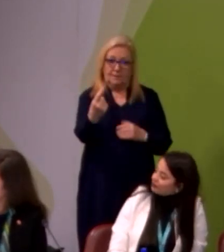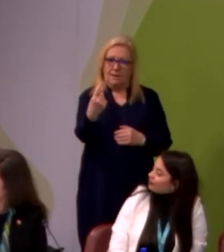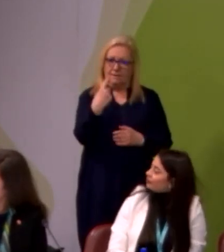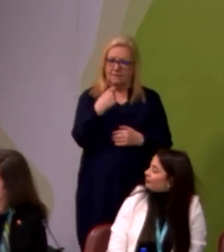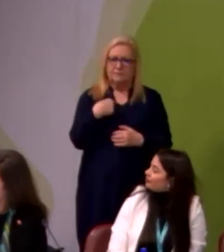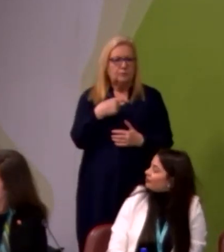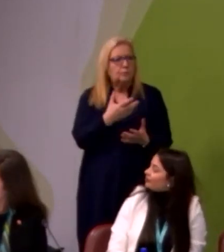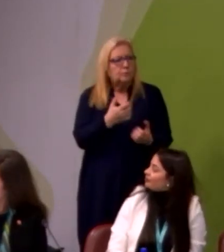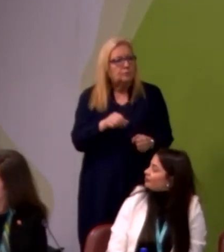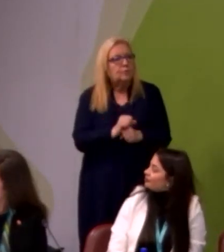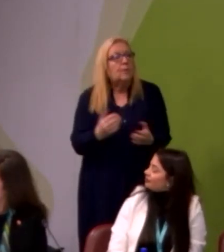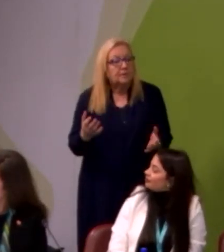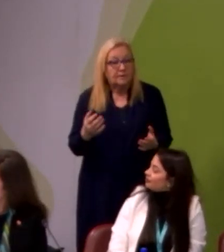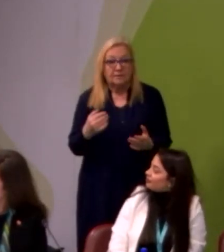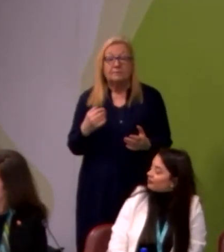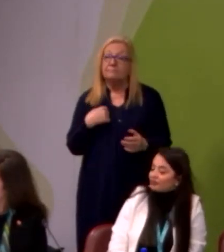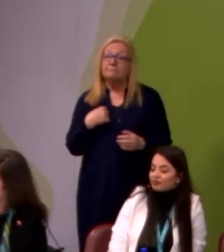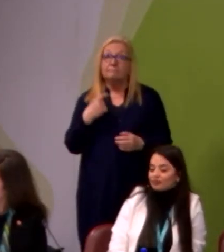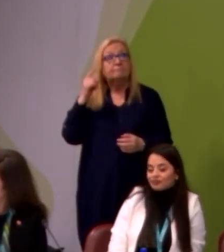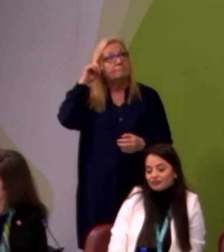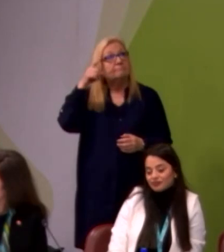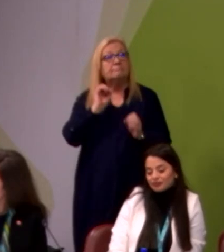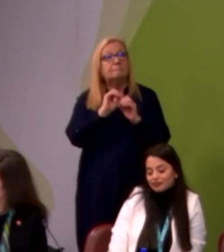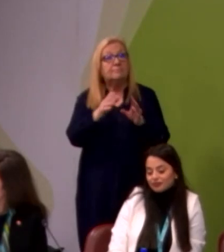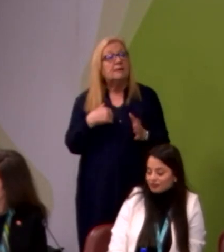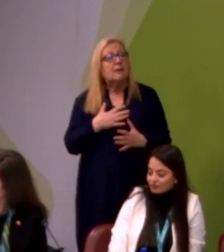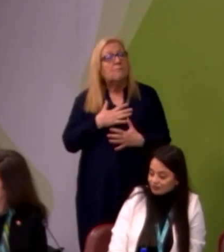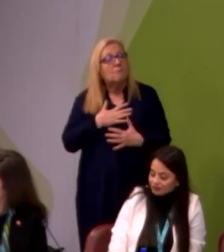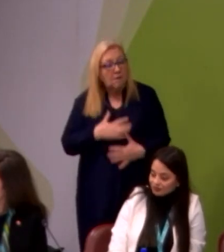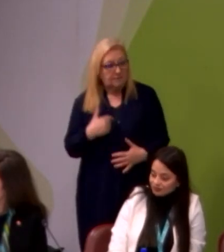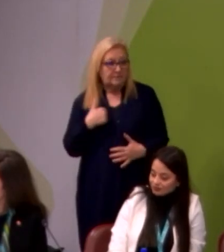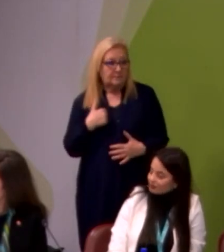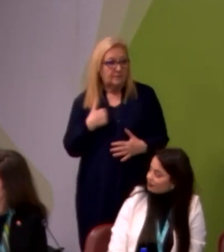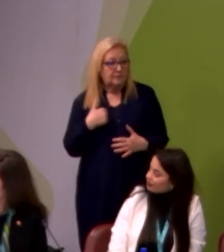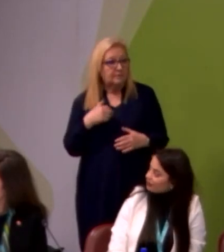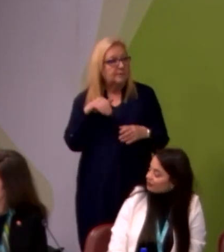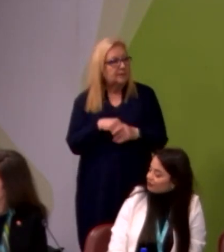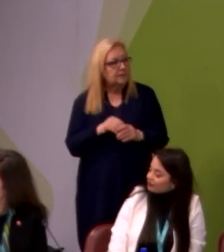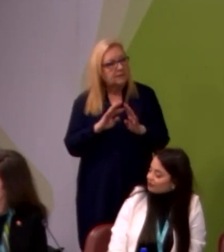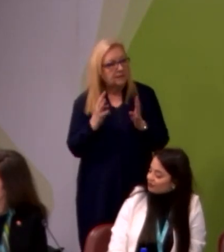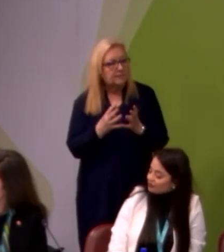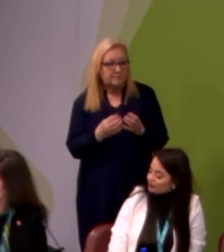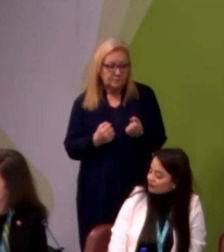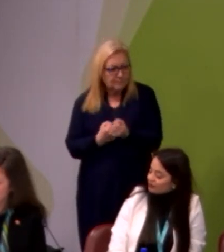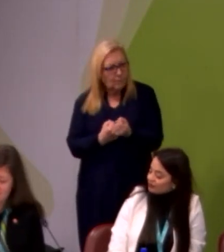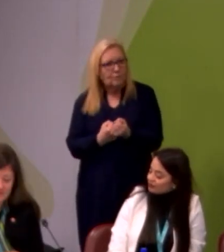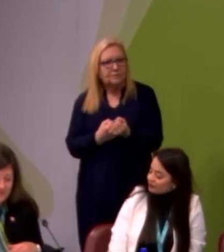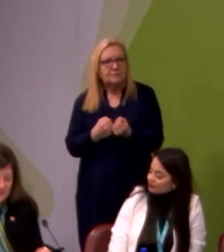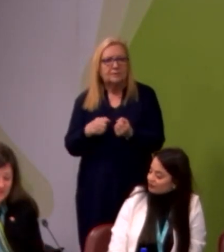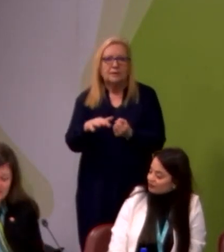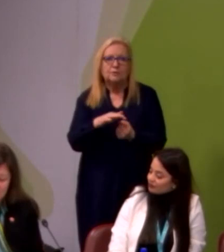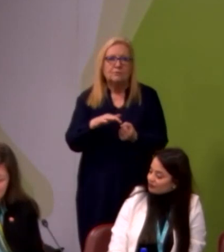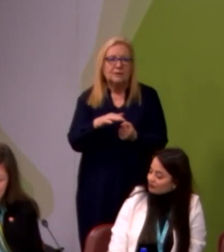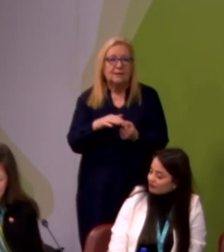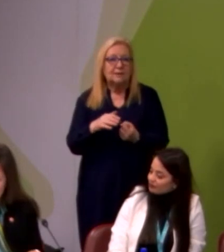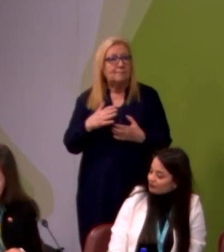job? And the answer came very quickly to me. I really wanted to be part of the team supporting the country, the youngest nation